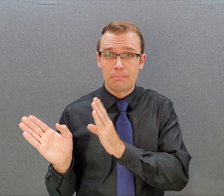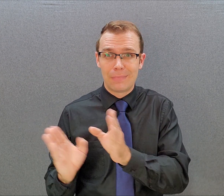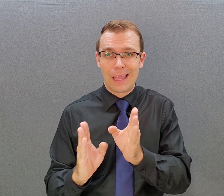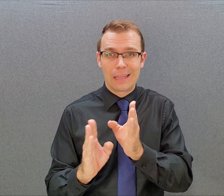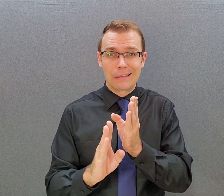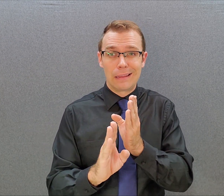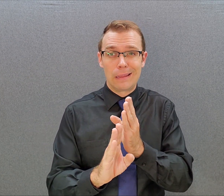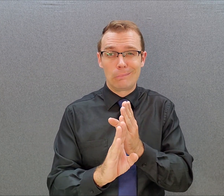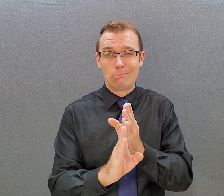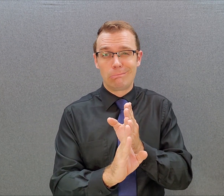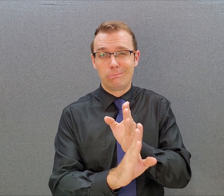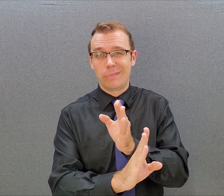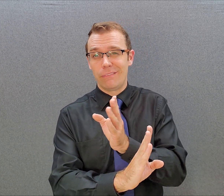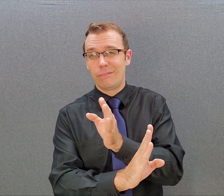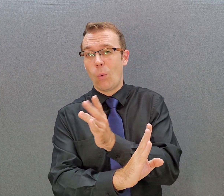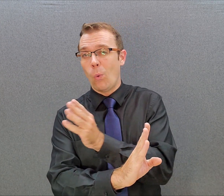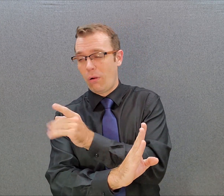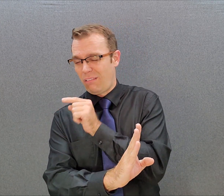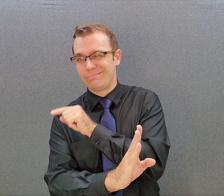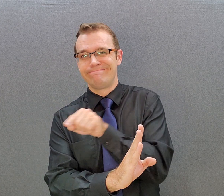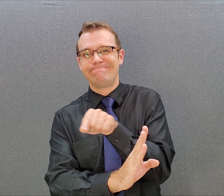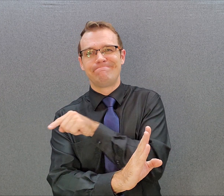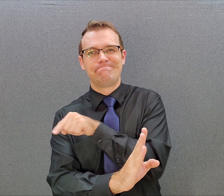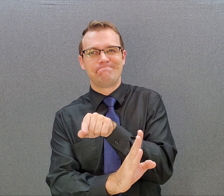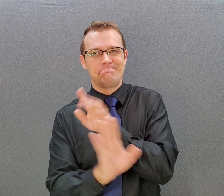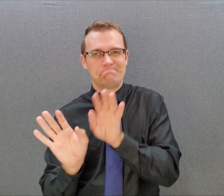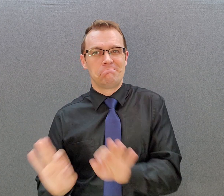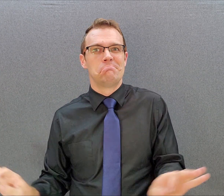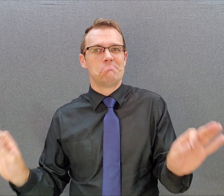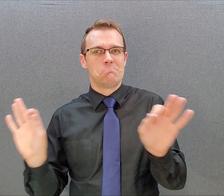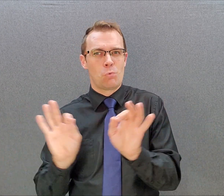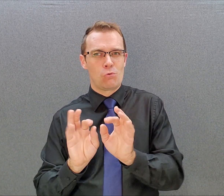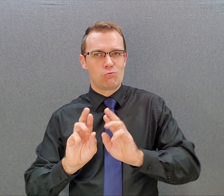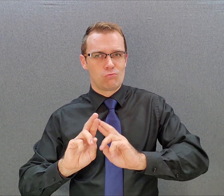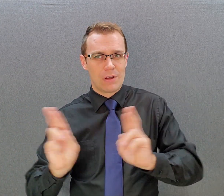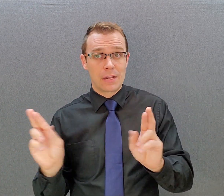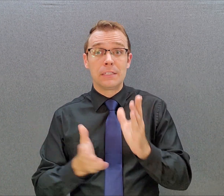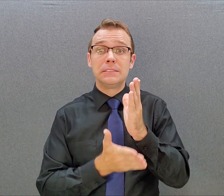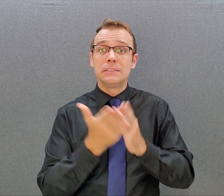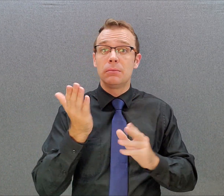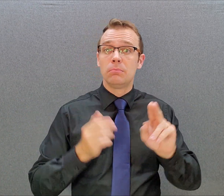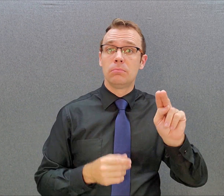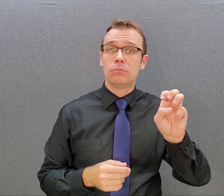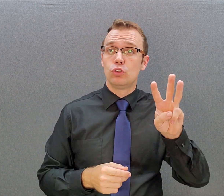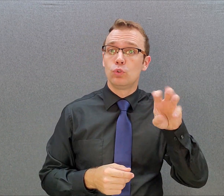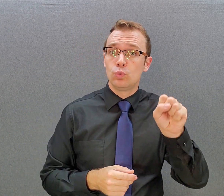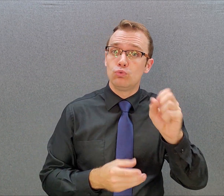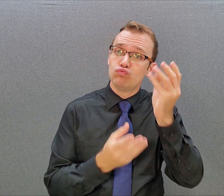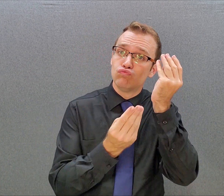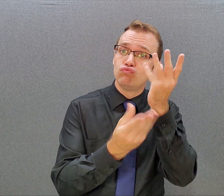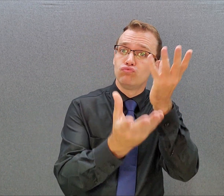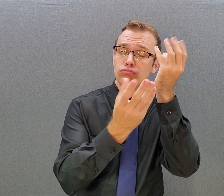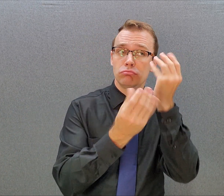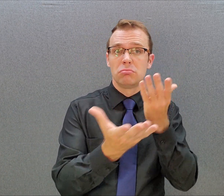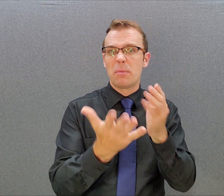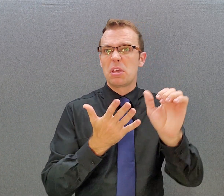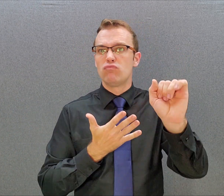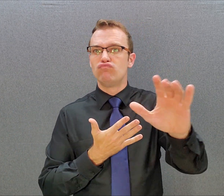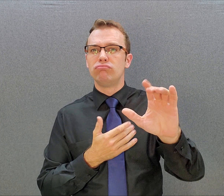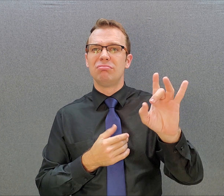Planning ahead is particularly important so you can be prepared. Some news broadcasts may provide 800